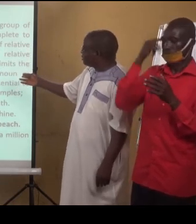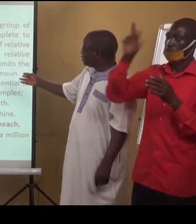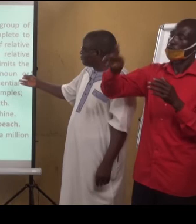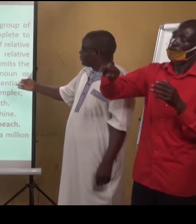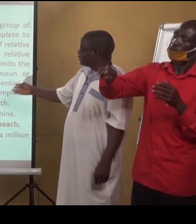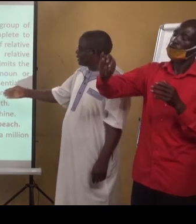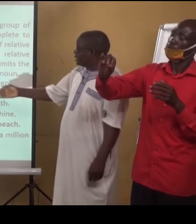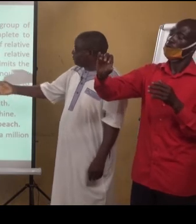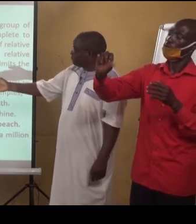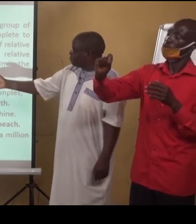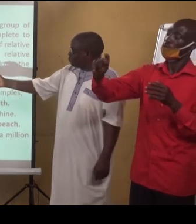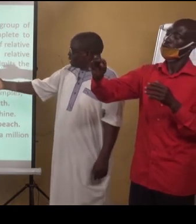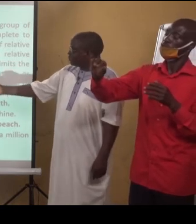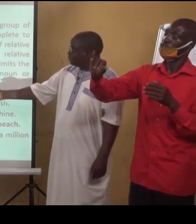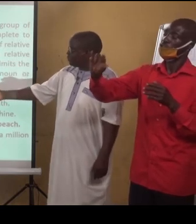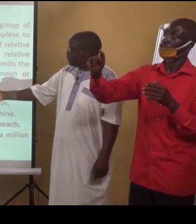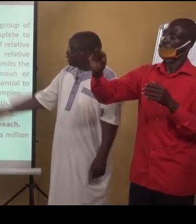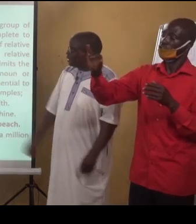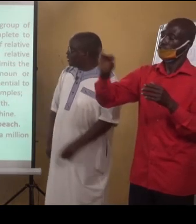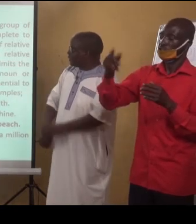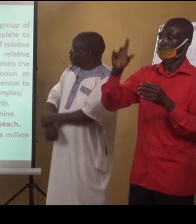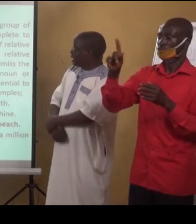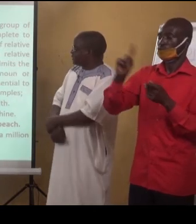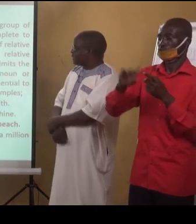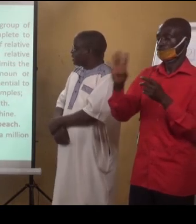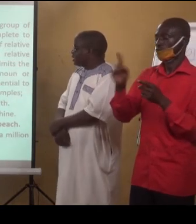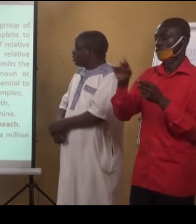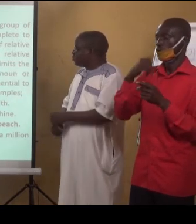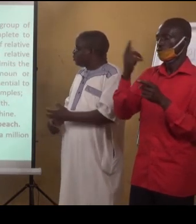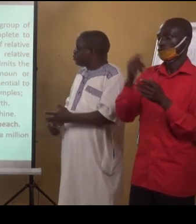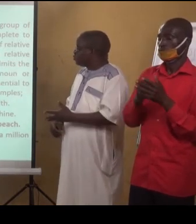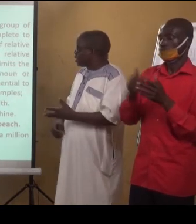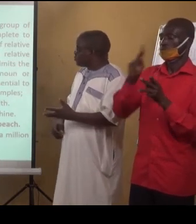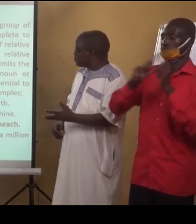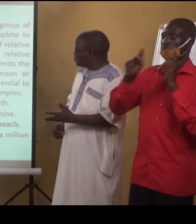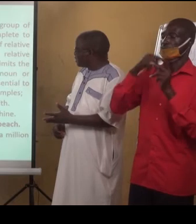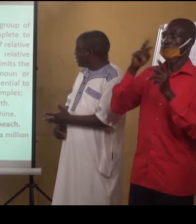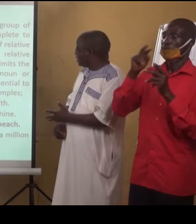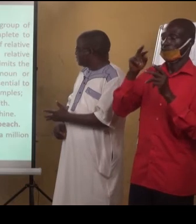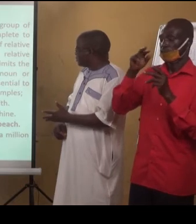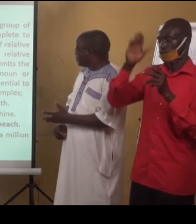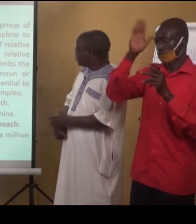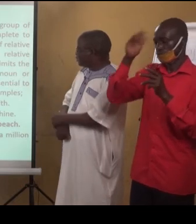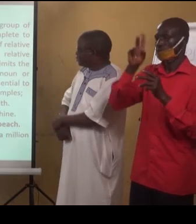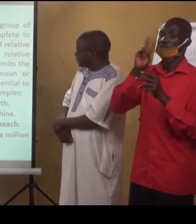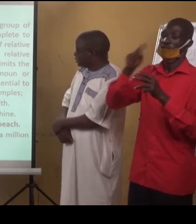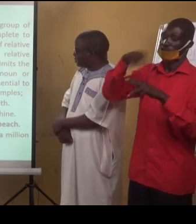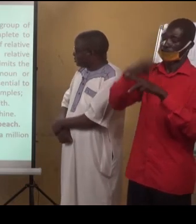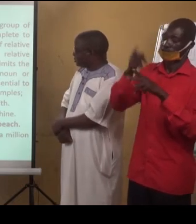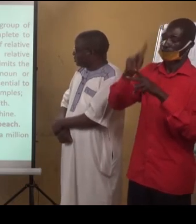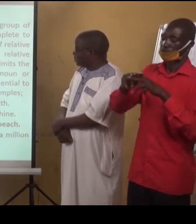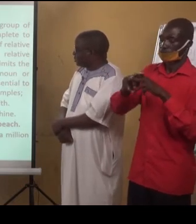restrictive relative clauses, I gave you 1 to 4, where I said people who are rude are difficult to deal